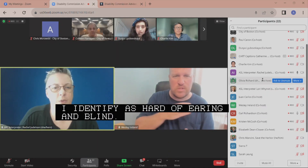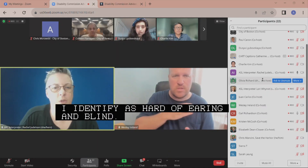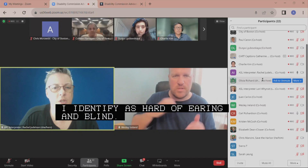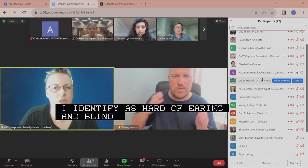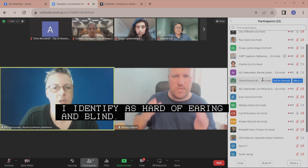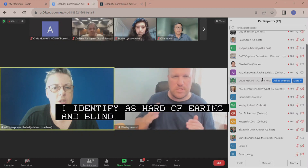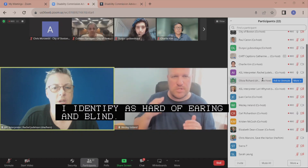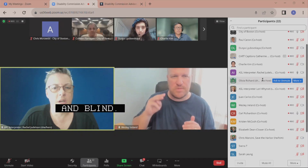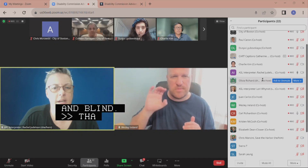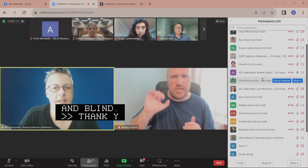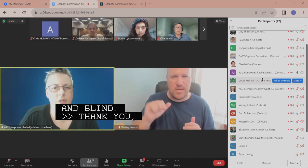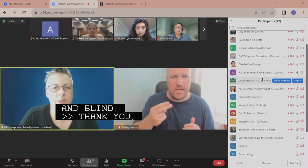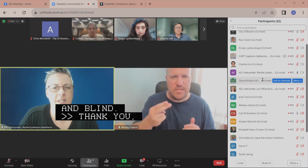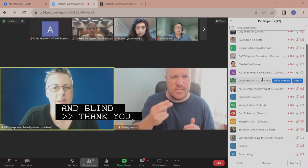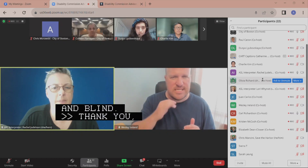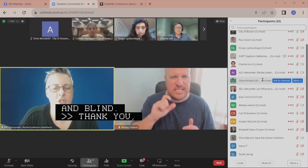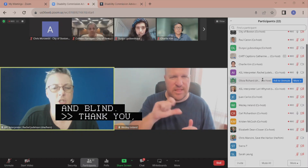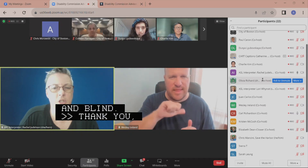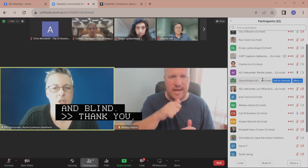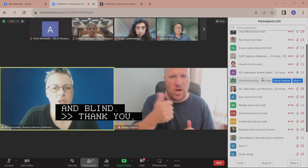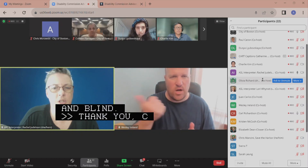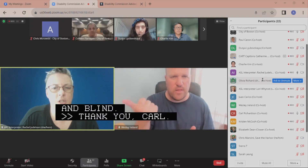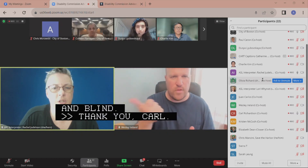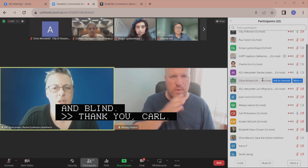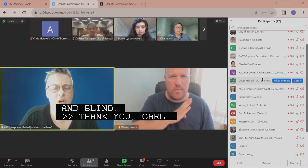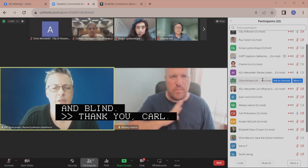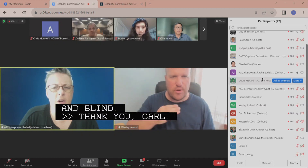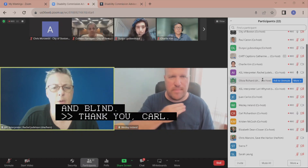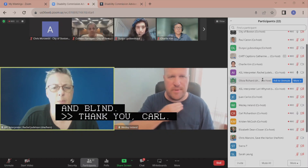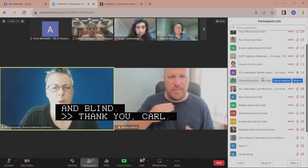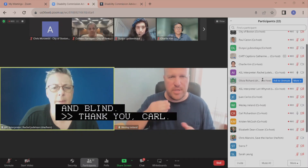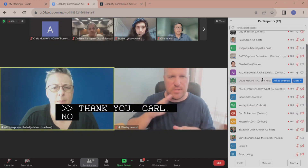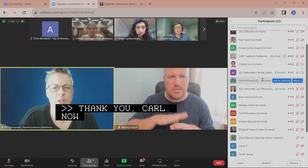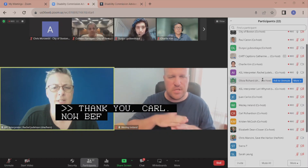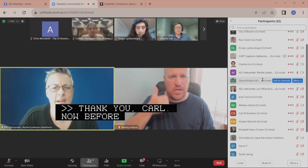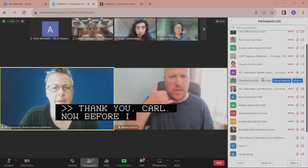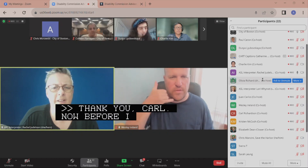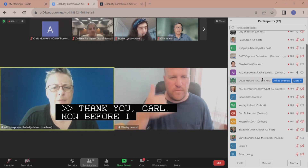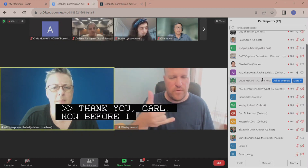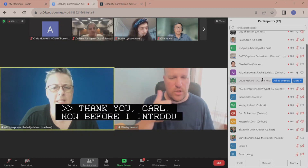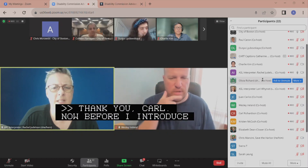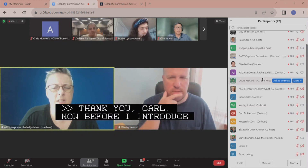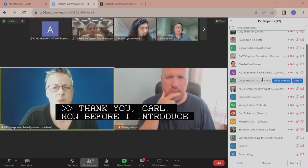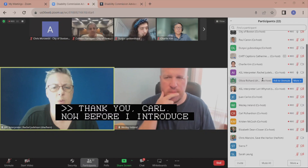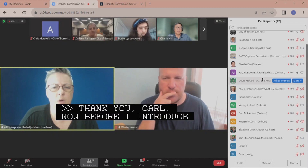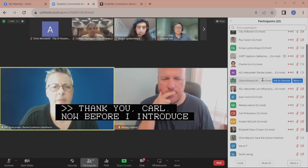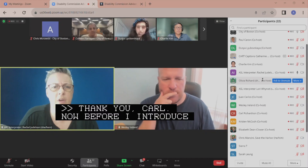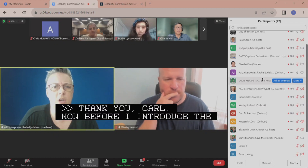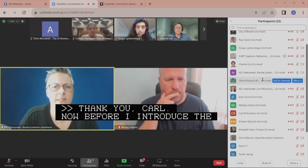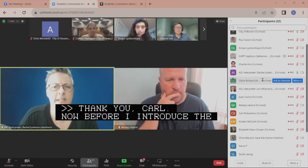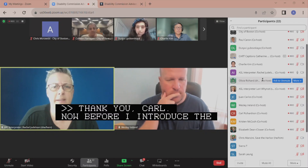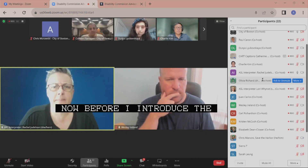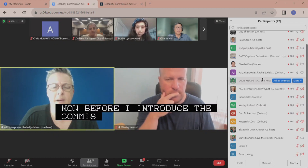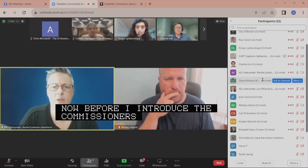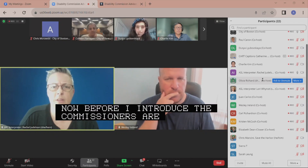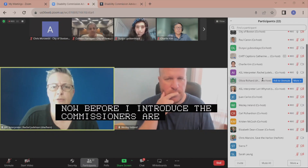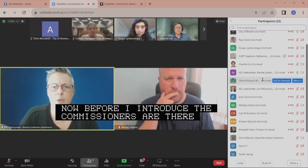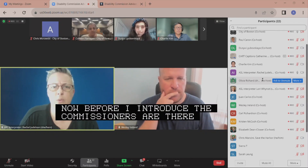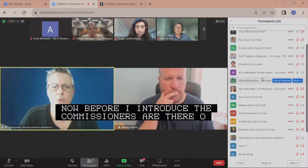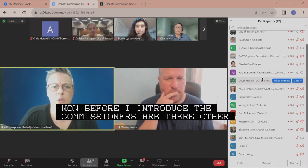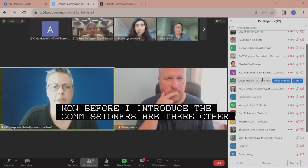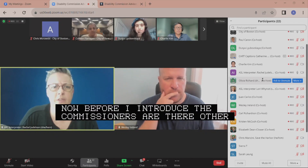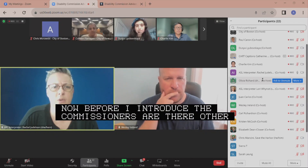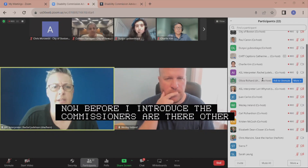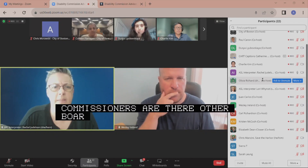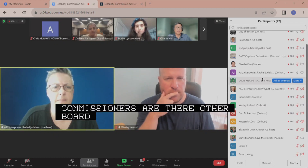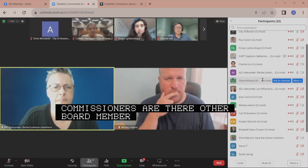Now, before I introduce the commissioner, are there other board members that I might have missed who are on the call today, either on the